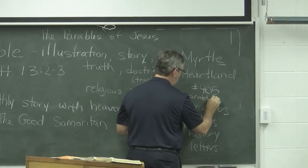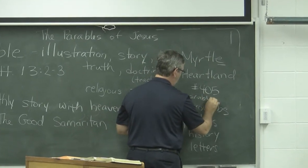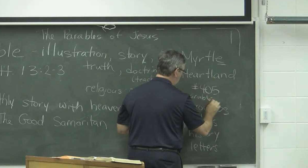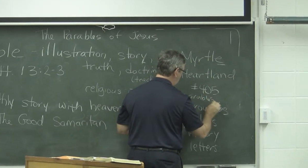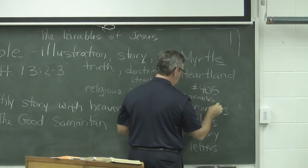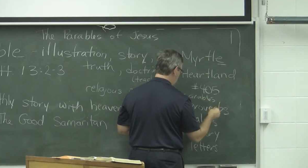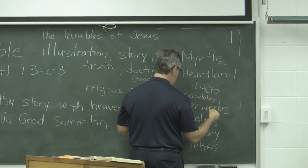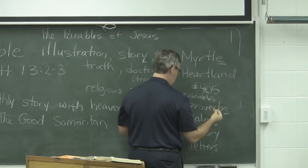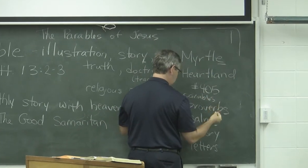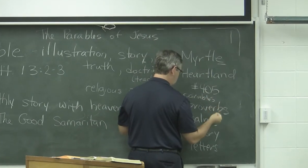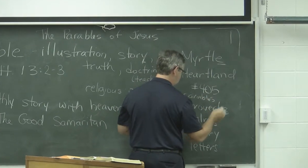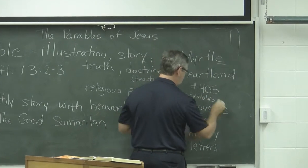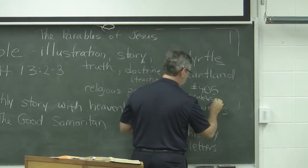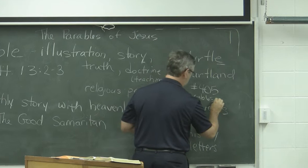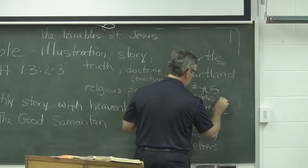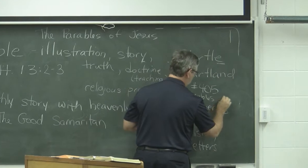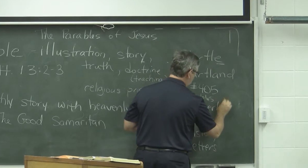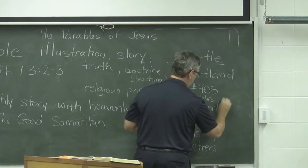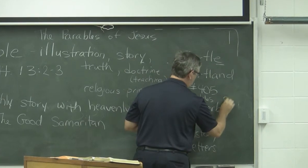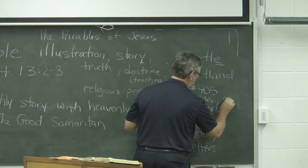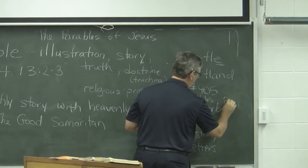Parables. And parables.